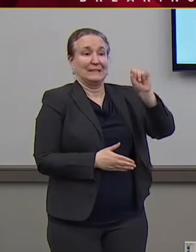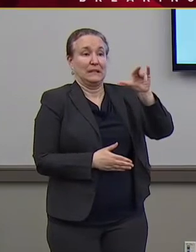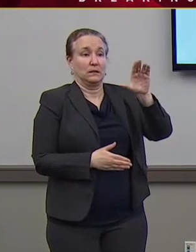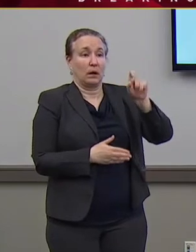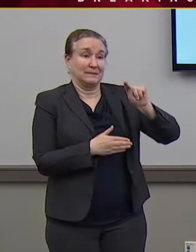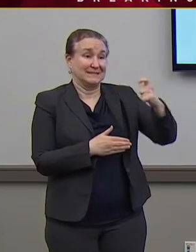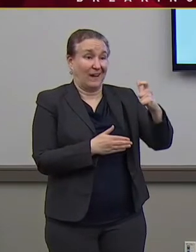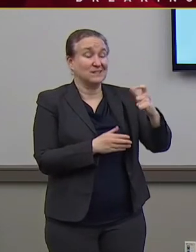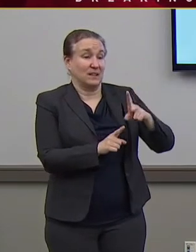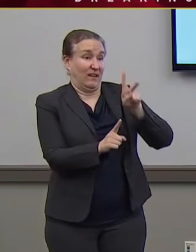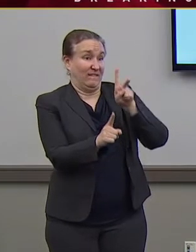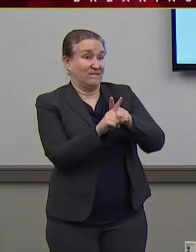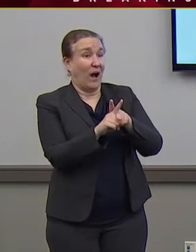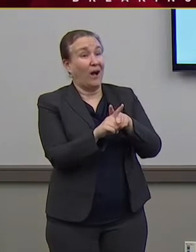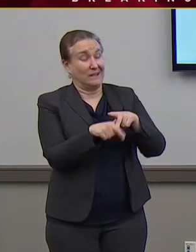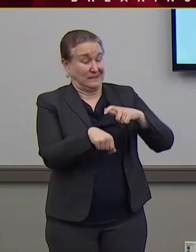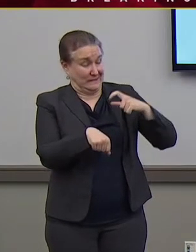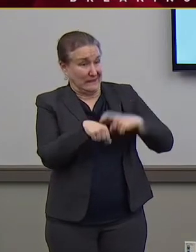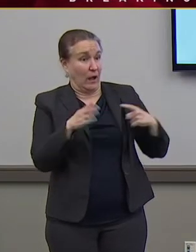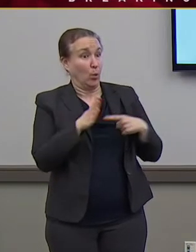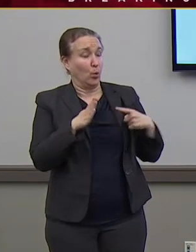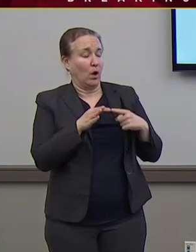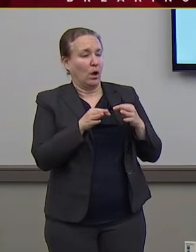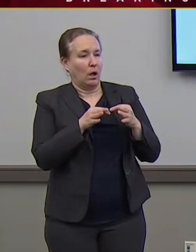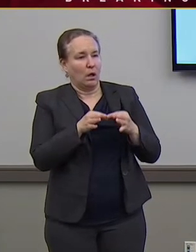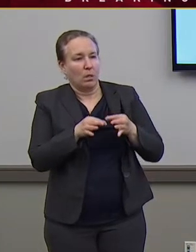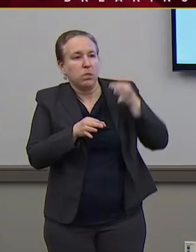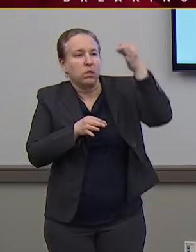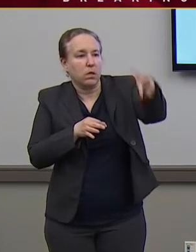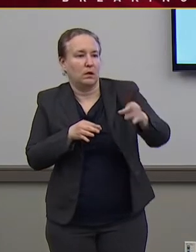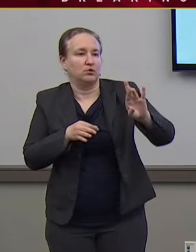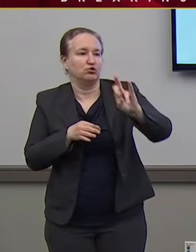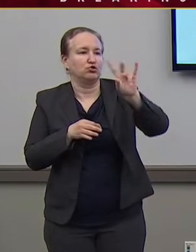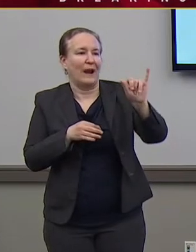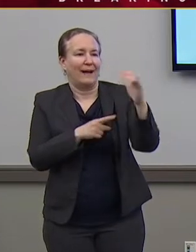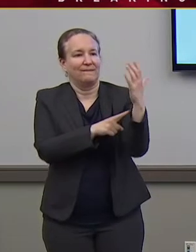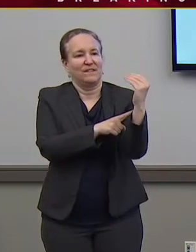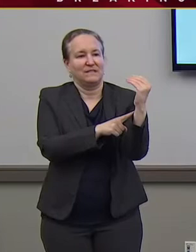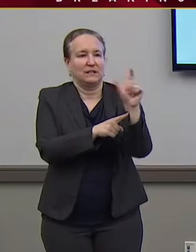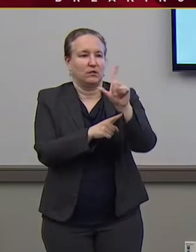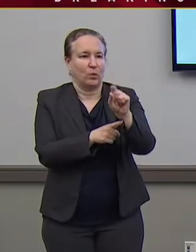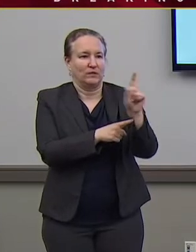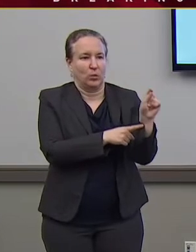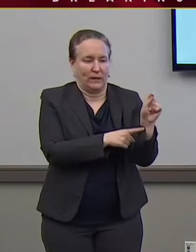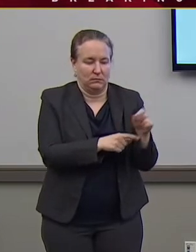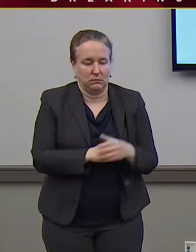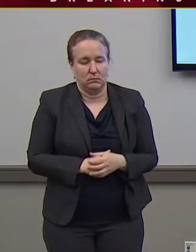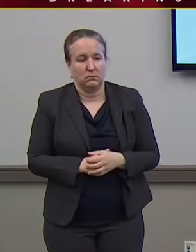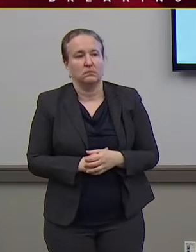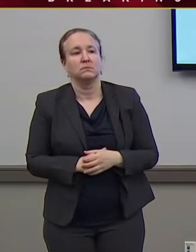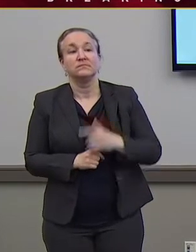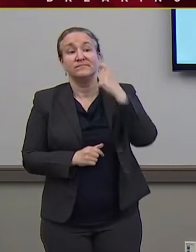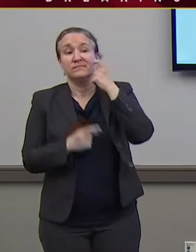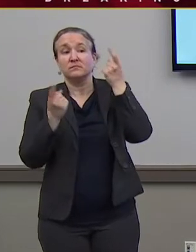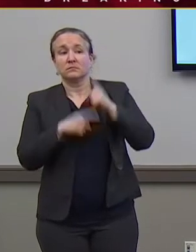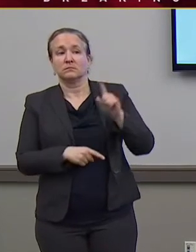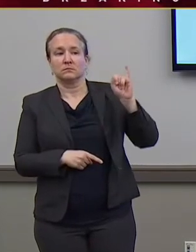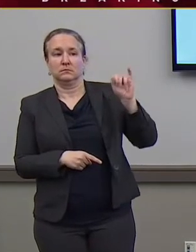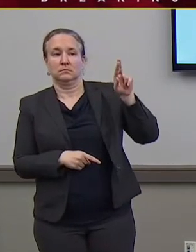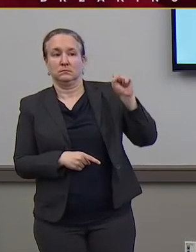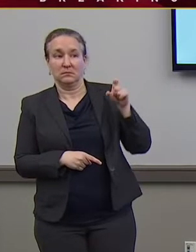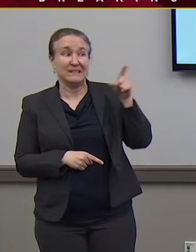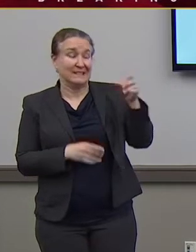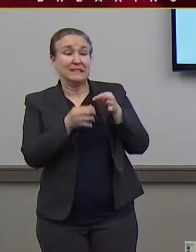filing deadline has been pushed back 3 months to July 15th, 2020. Recently, the IRS expanded